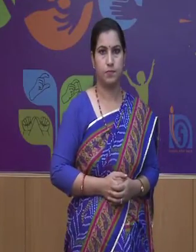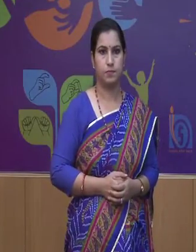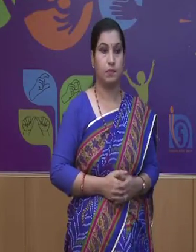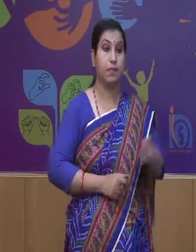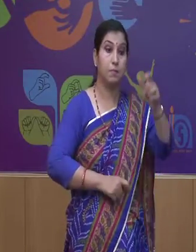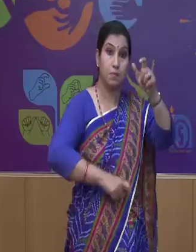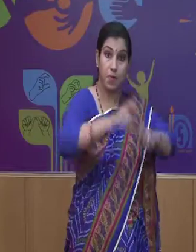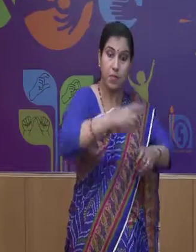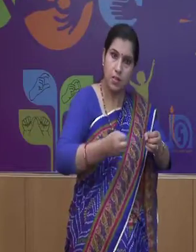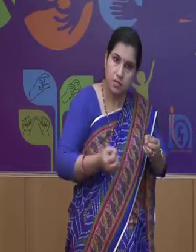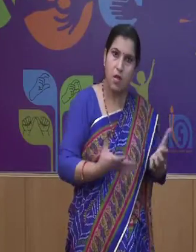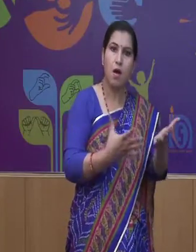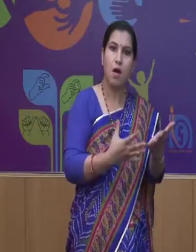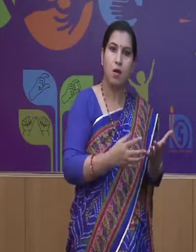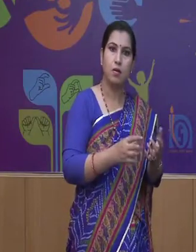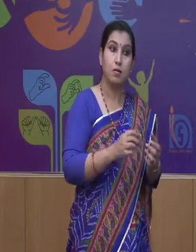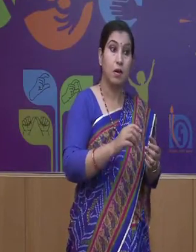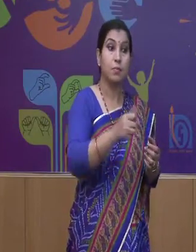People started respecting those leaders